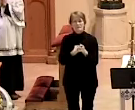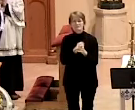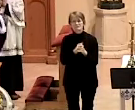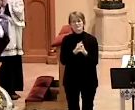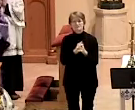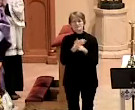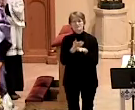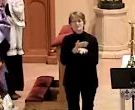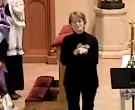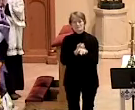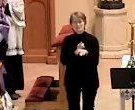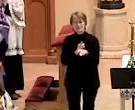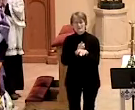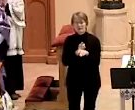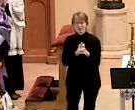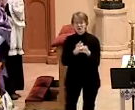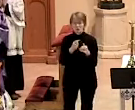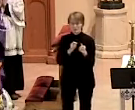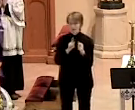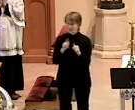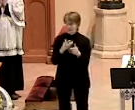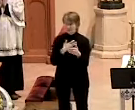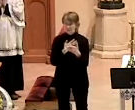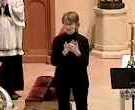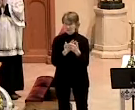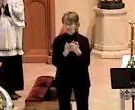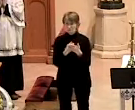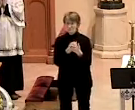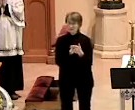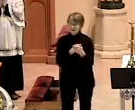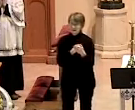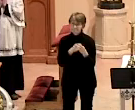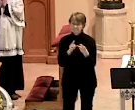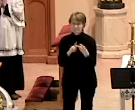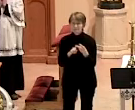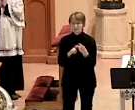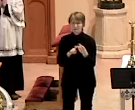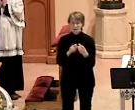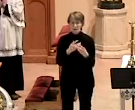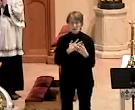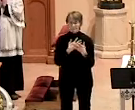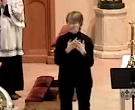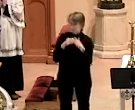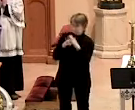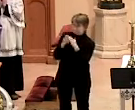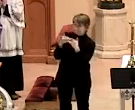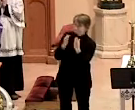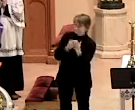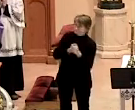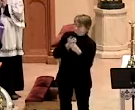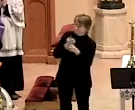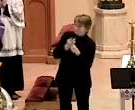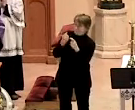penance. Confession. The other two ways is when we think about past sins, this is the right way to do it, to